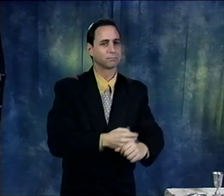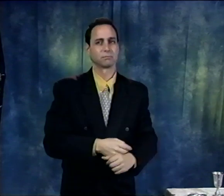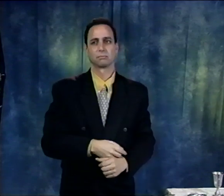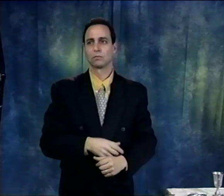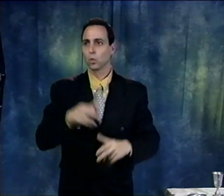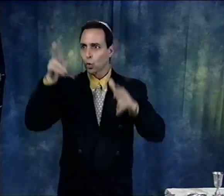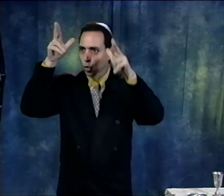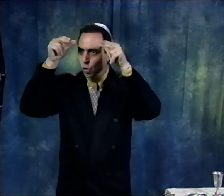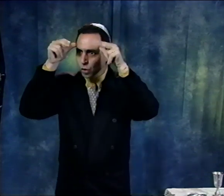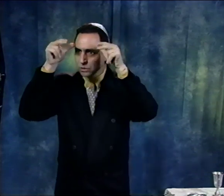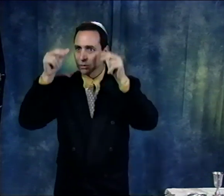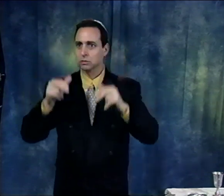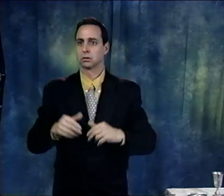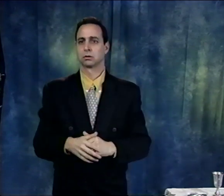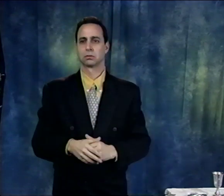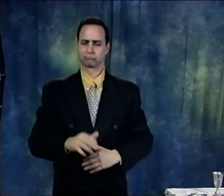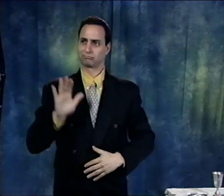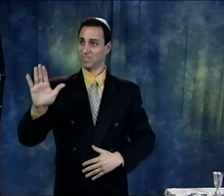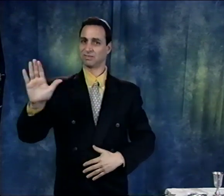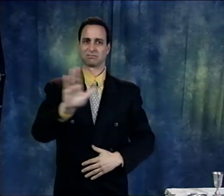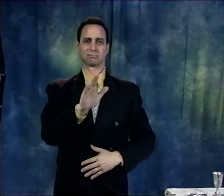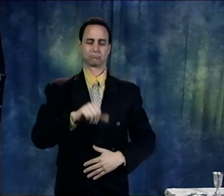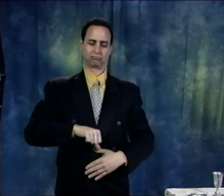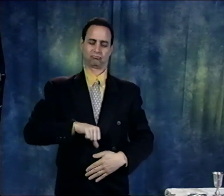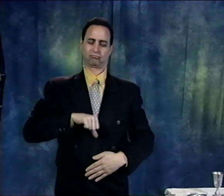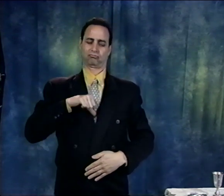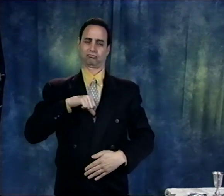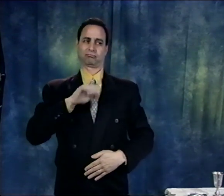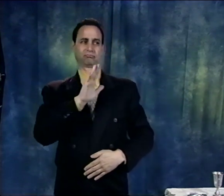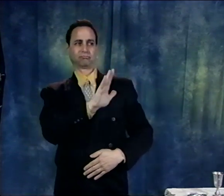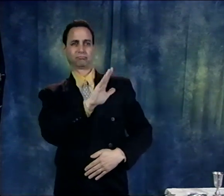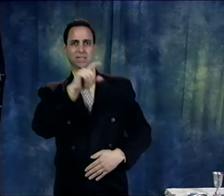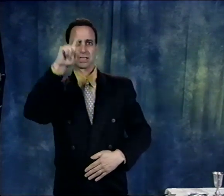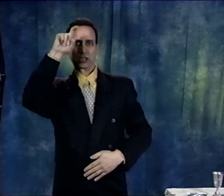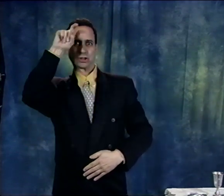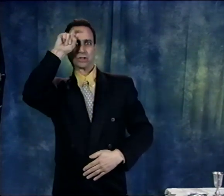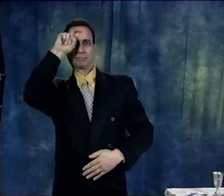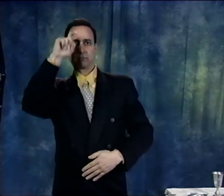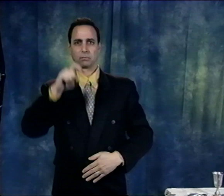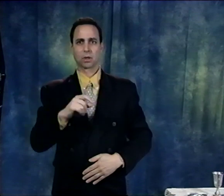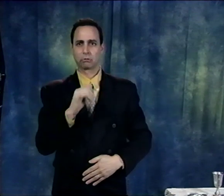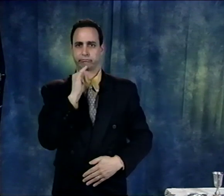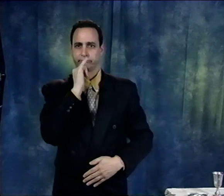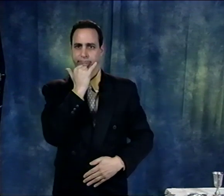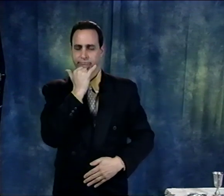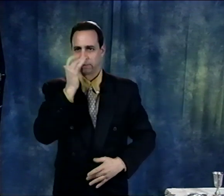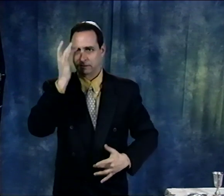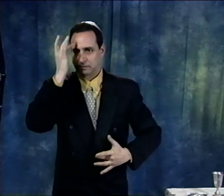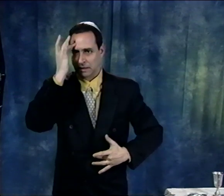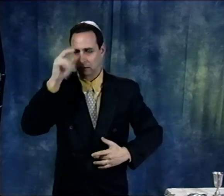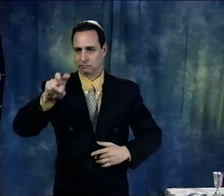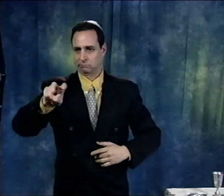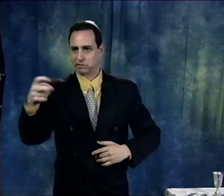sheep, and their horses, the pride and joy of Egypt, sickened